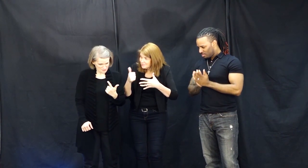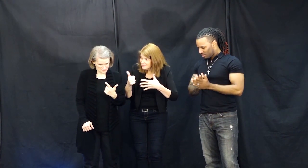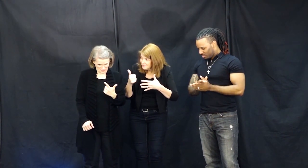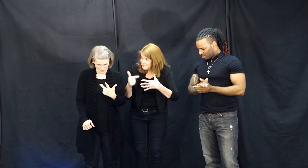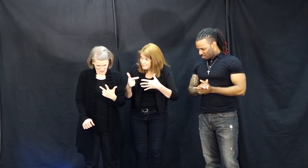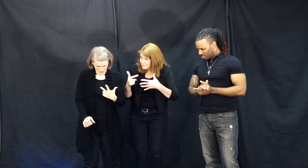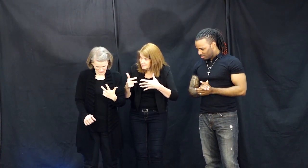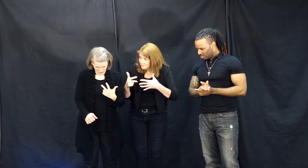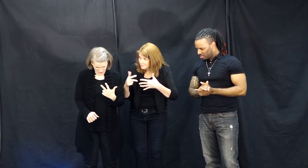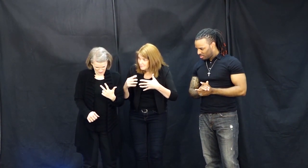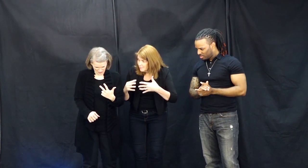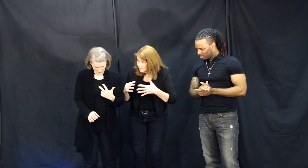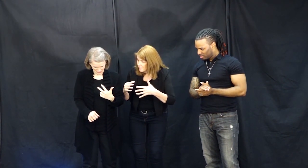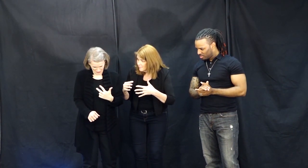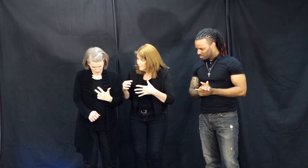6, 7, 8, 9.